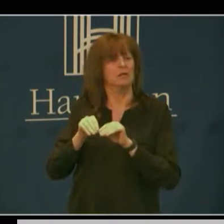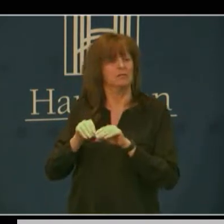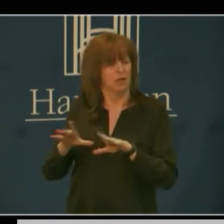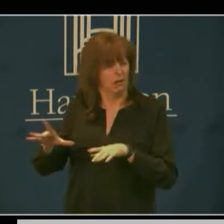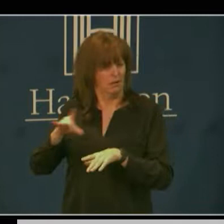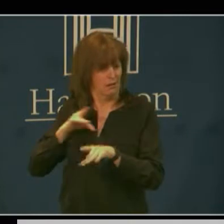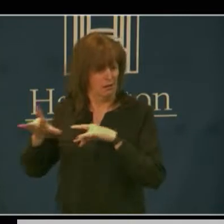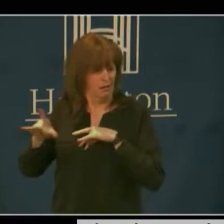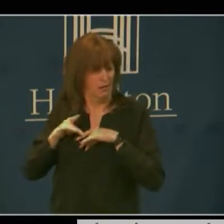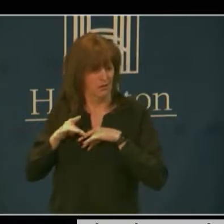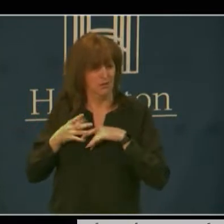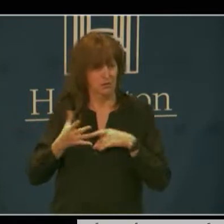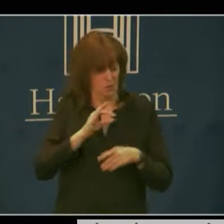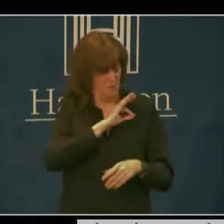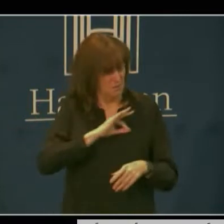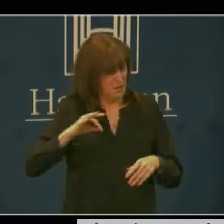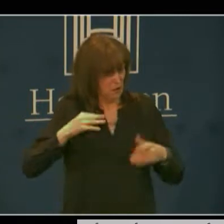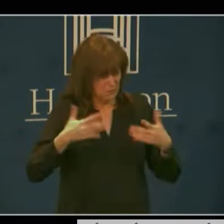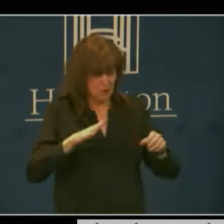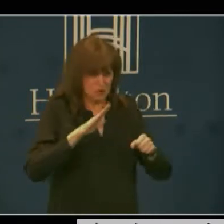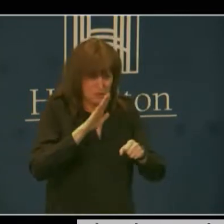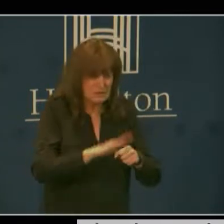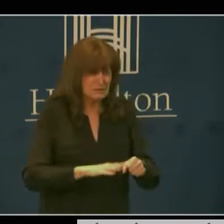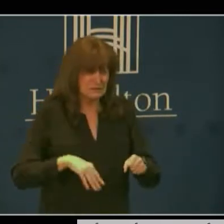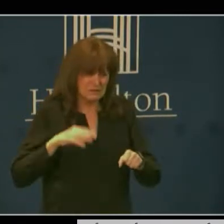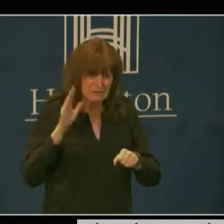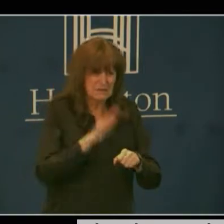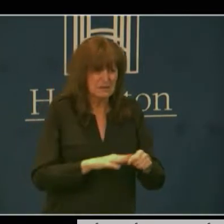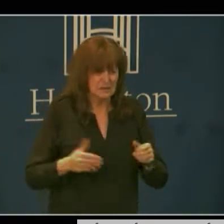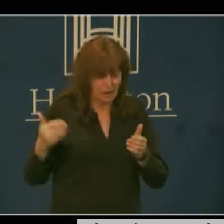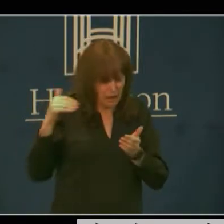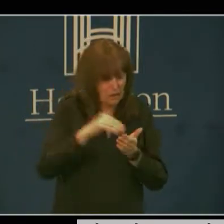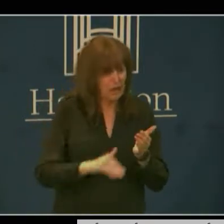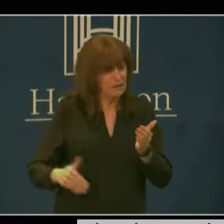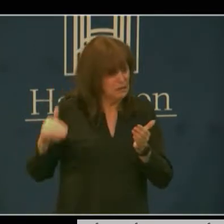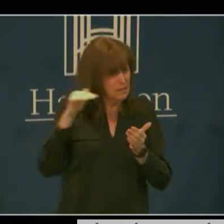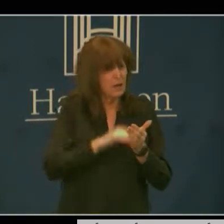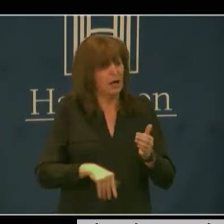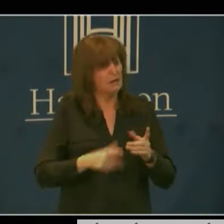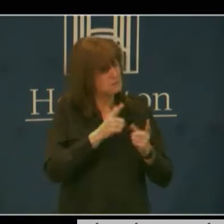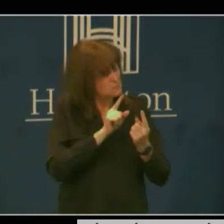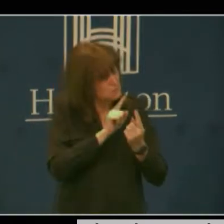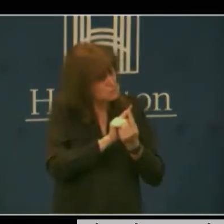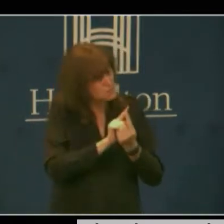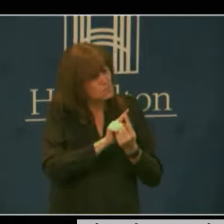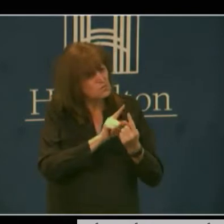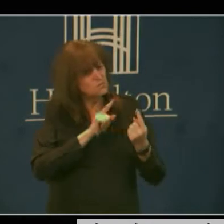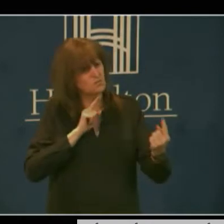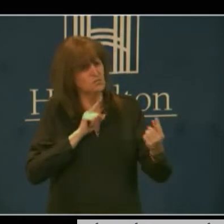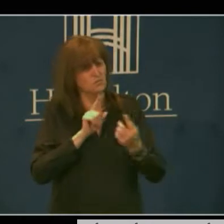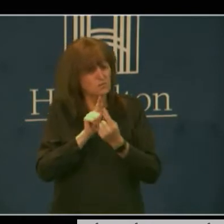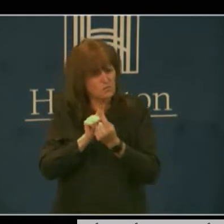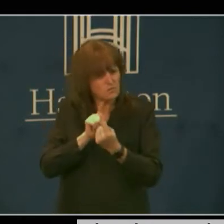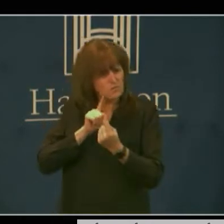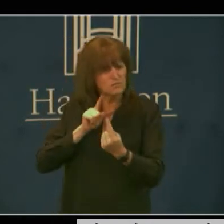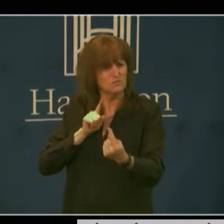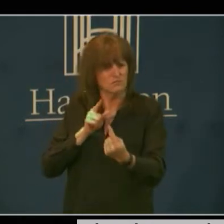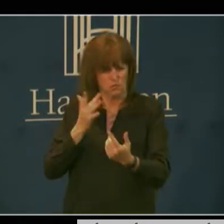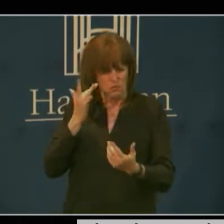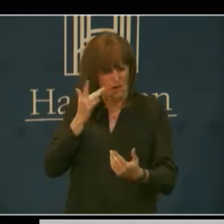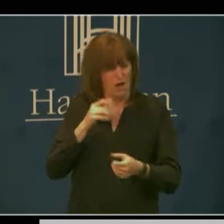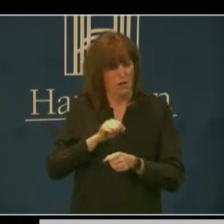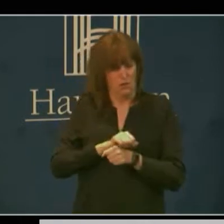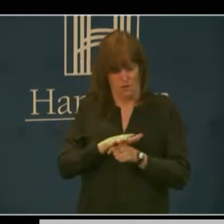over the last little while of using physical distancing. We know with this virus, it can't travel more